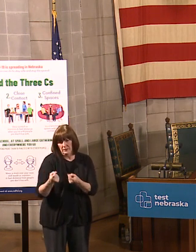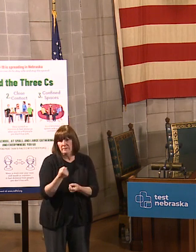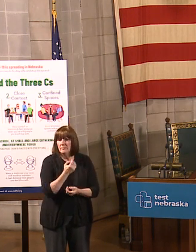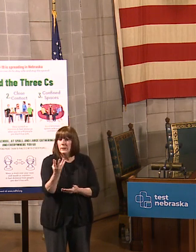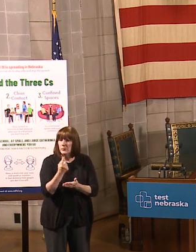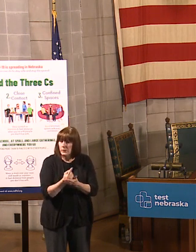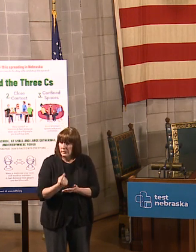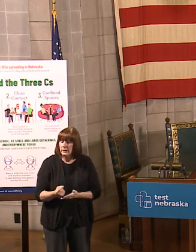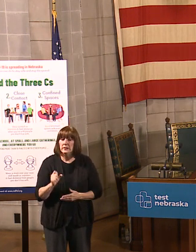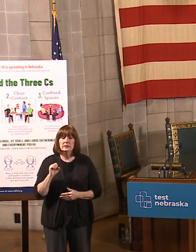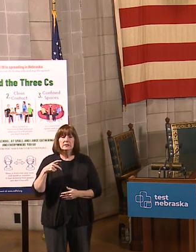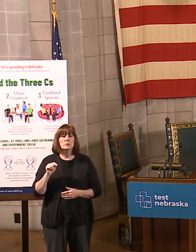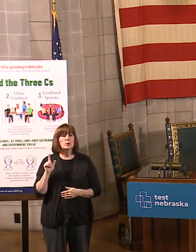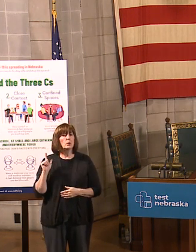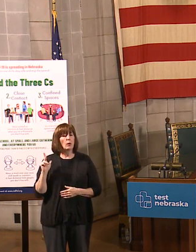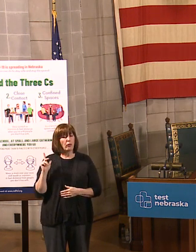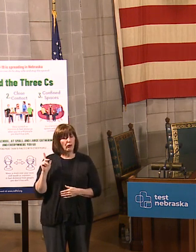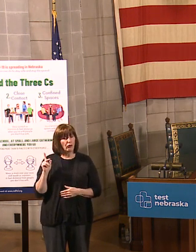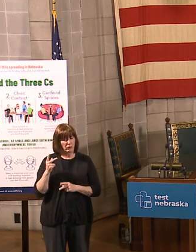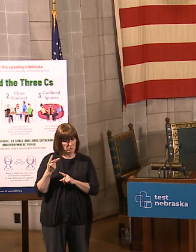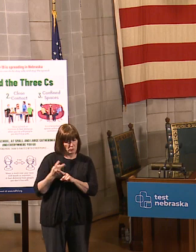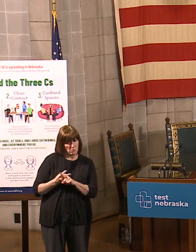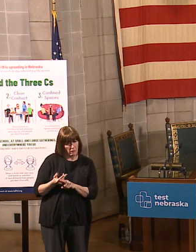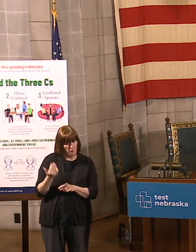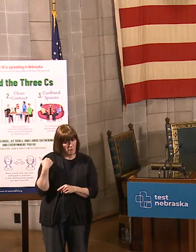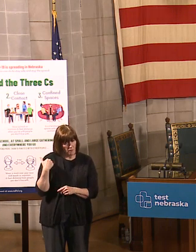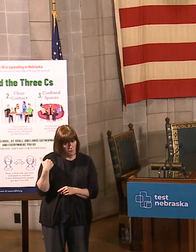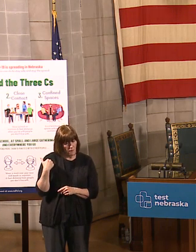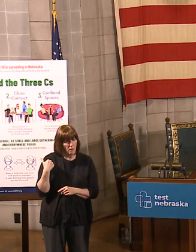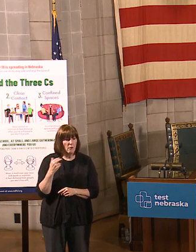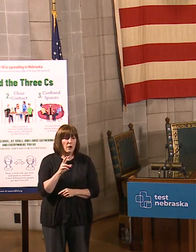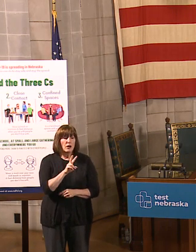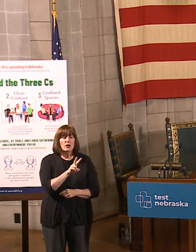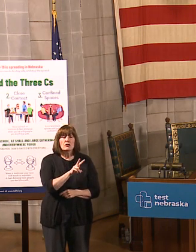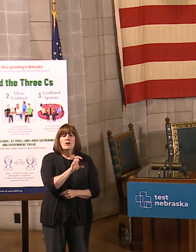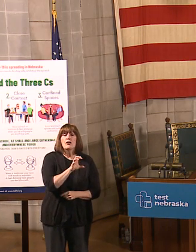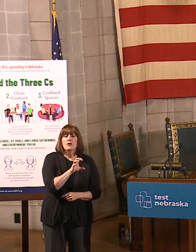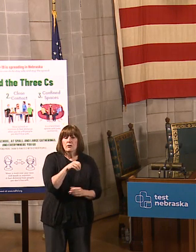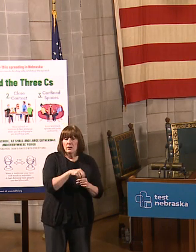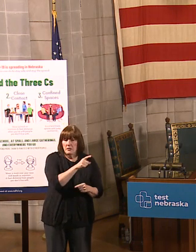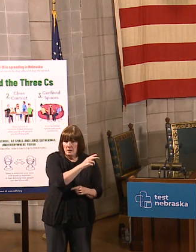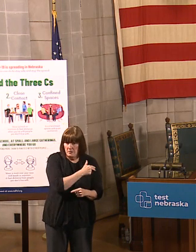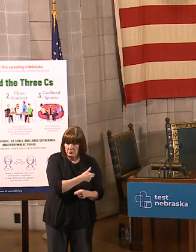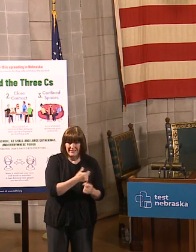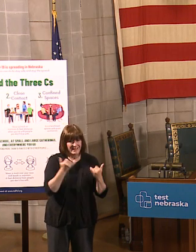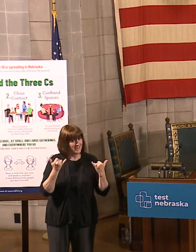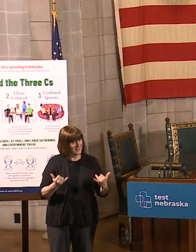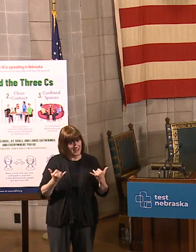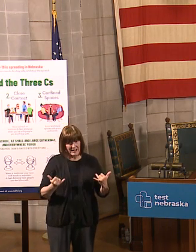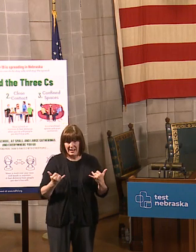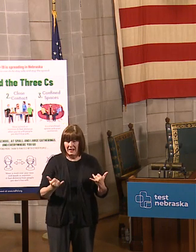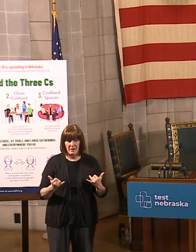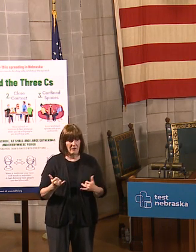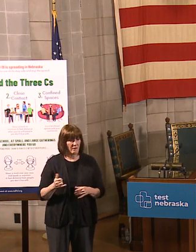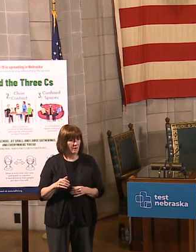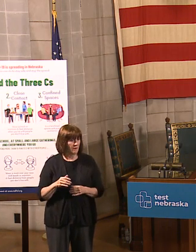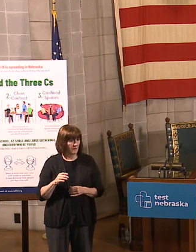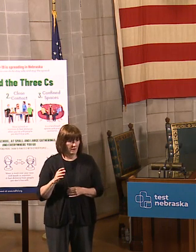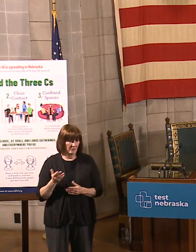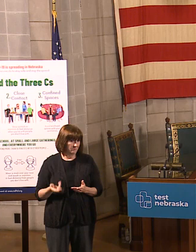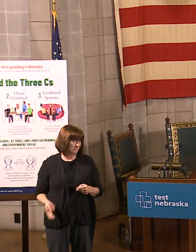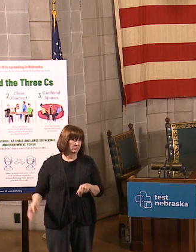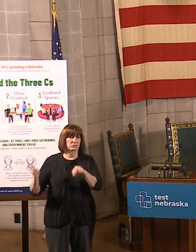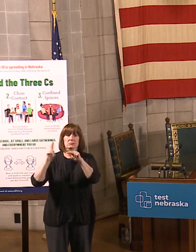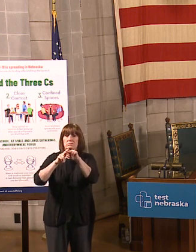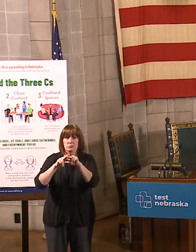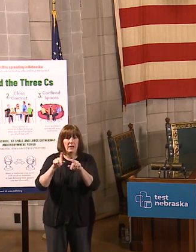September 23rd, a little over 2 months ago, we had 200 people in the hospital. Today, we've got 938 people in the hospital as of